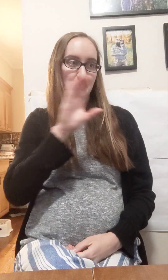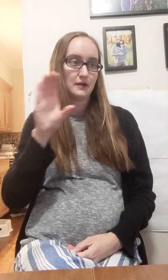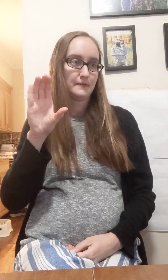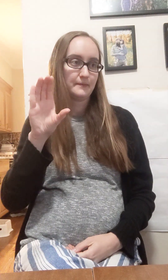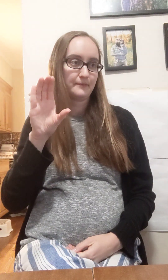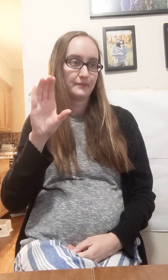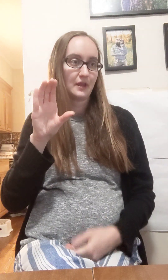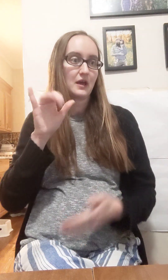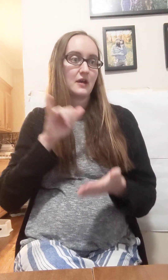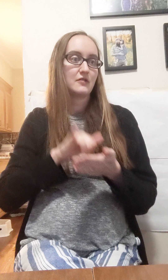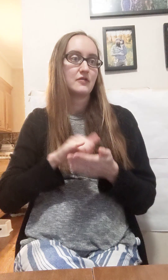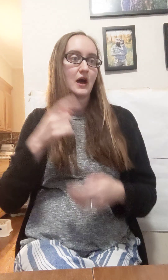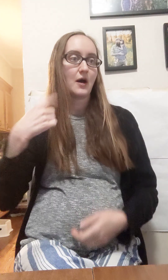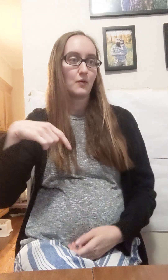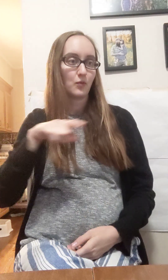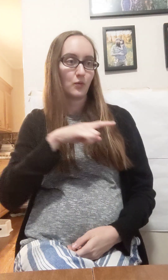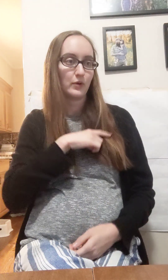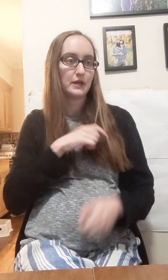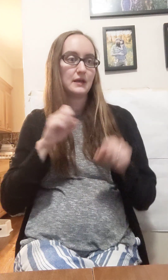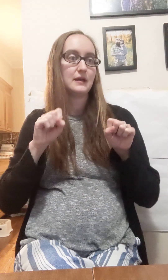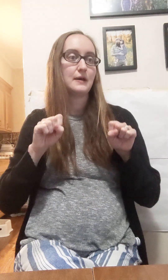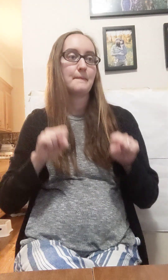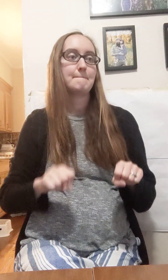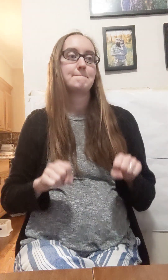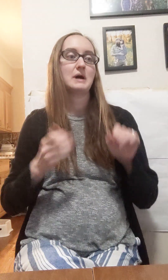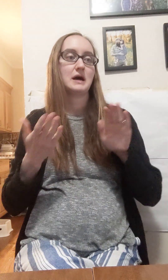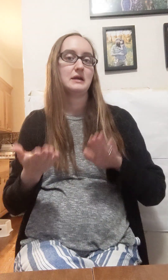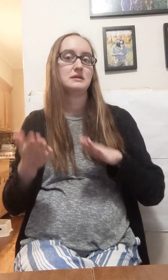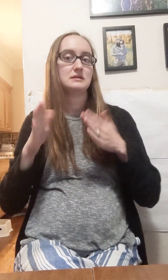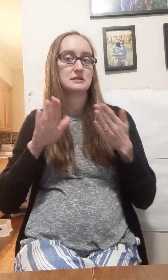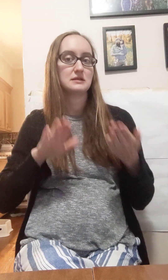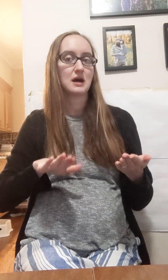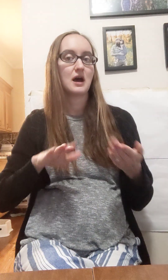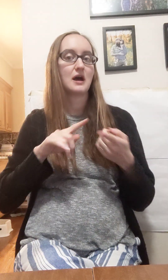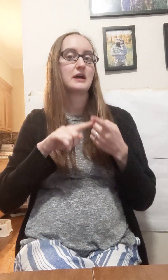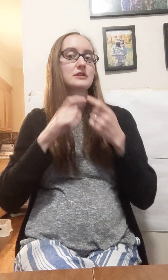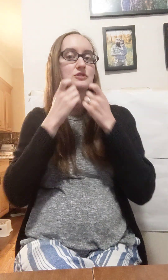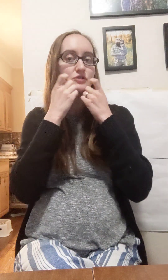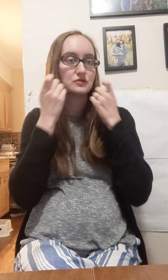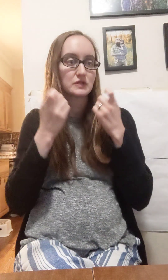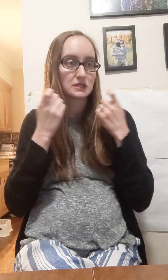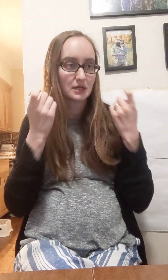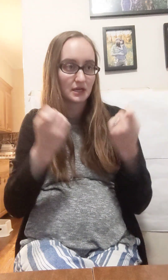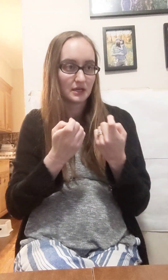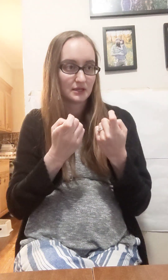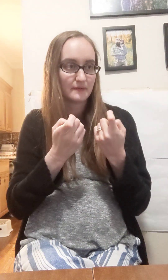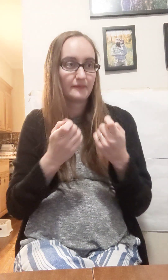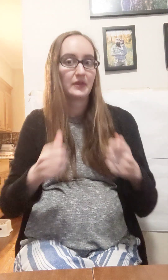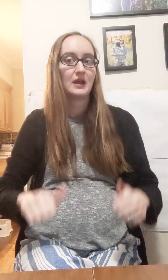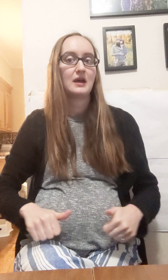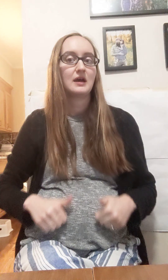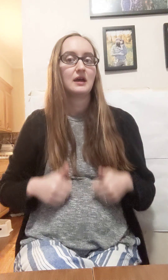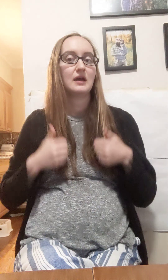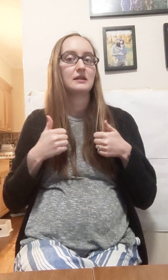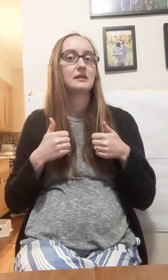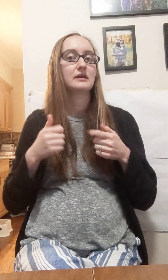tree, that we might die to sin and